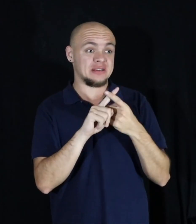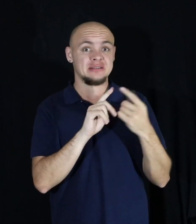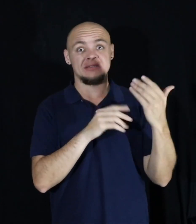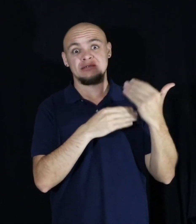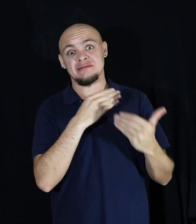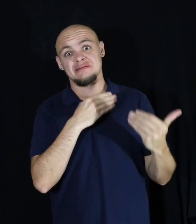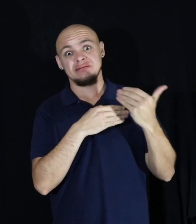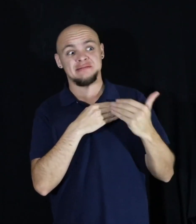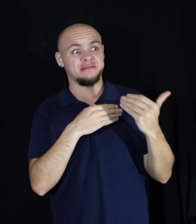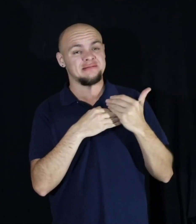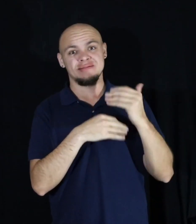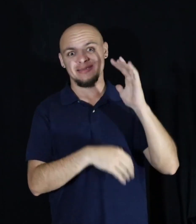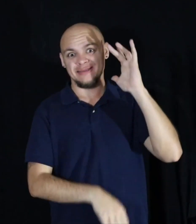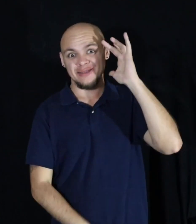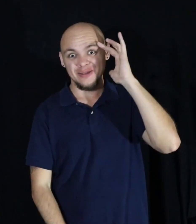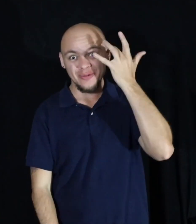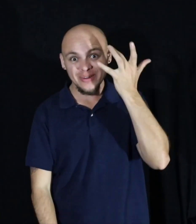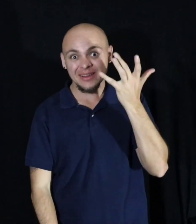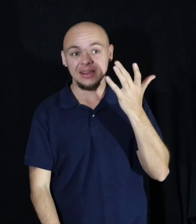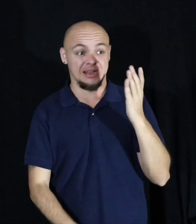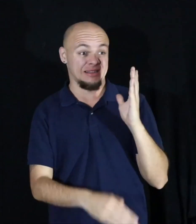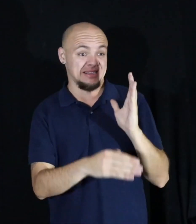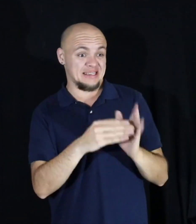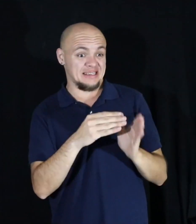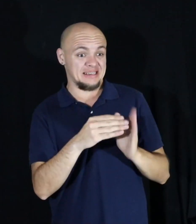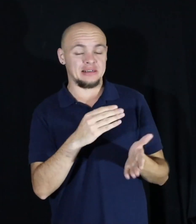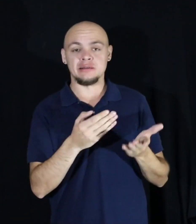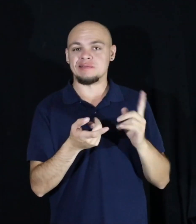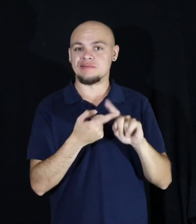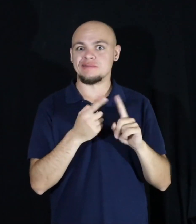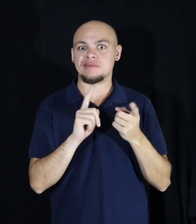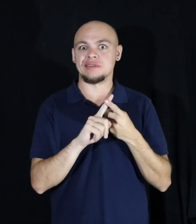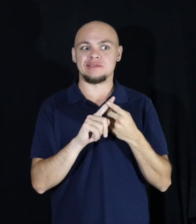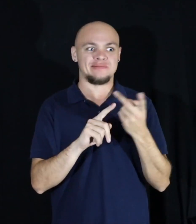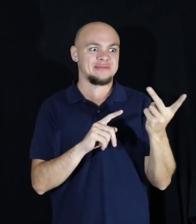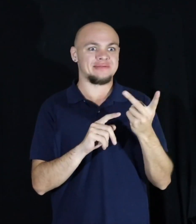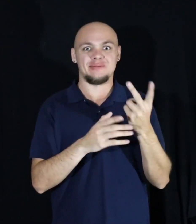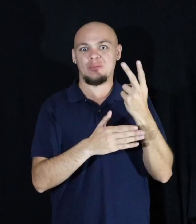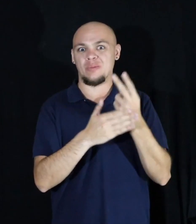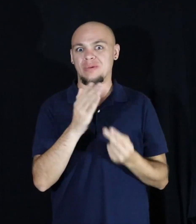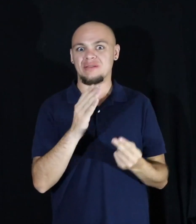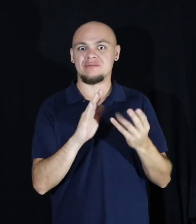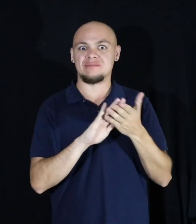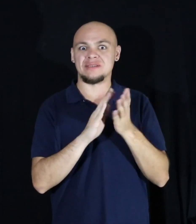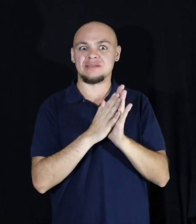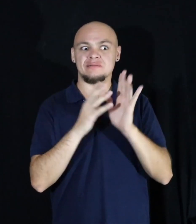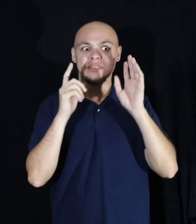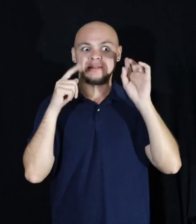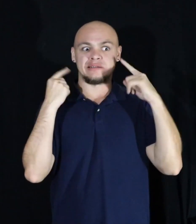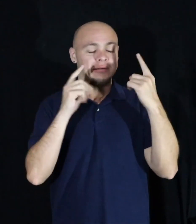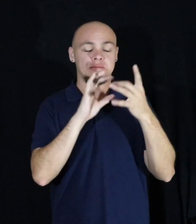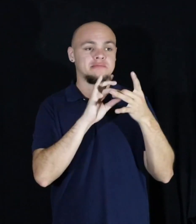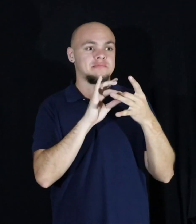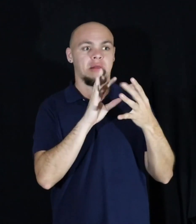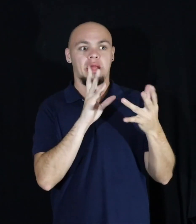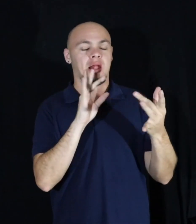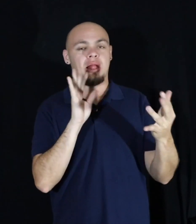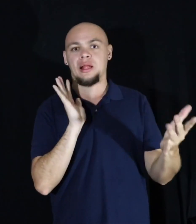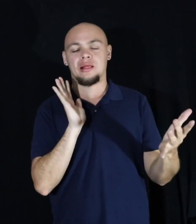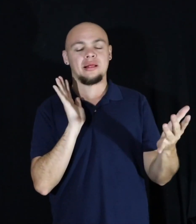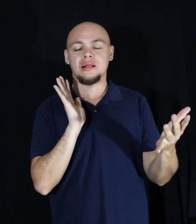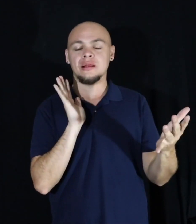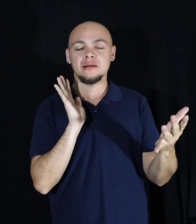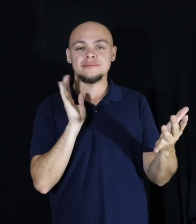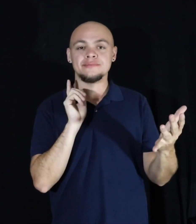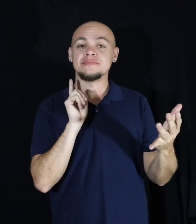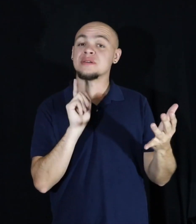annoying. In the end, perhaps the friendship is likely to just drive you both mad and fizzle out altogether. Now,